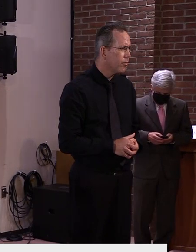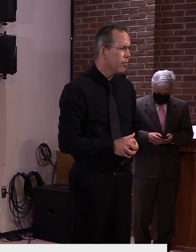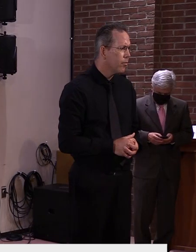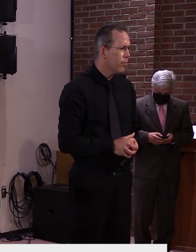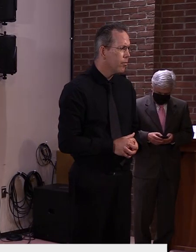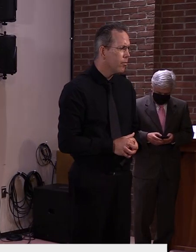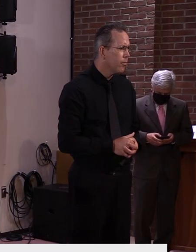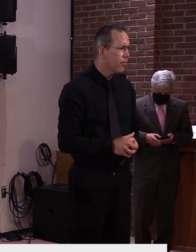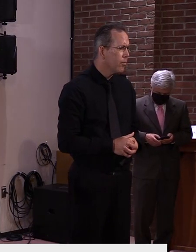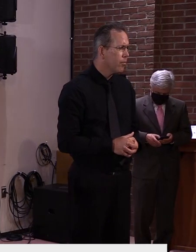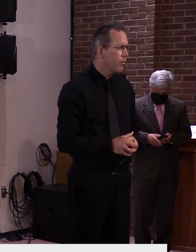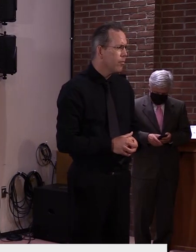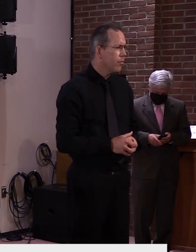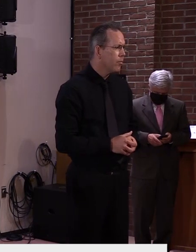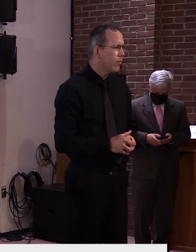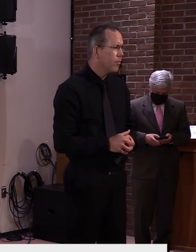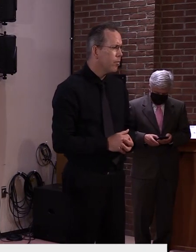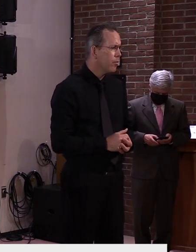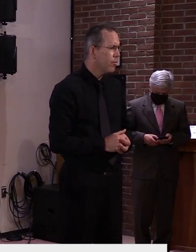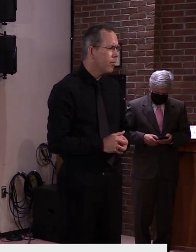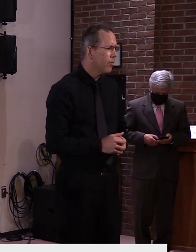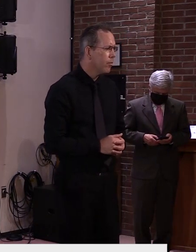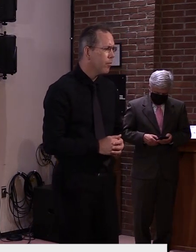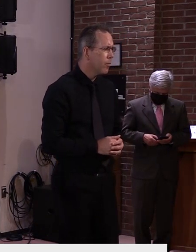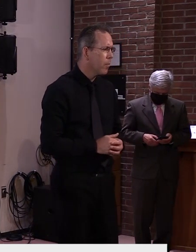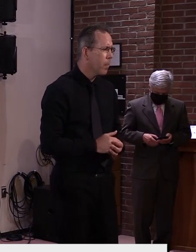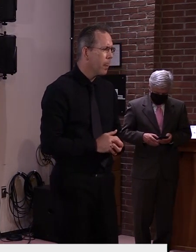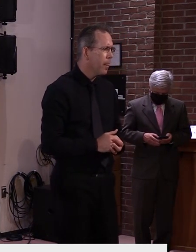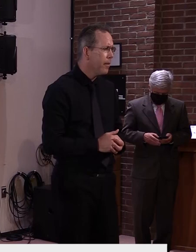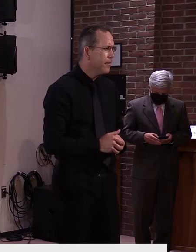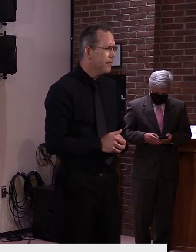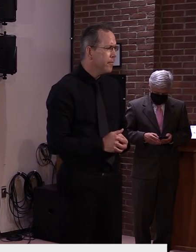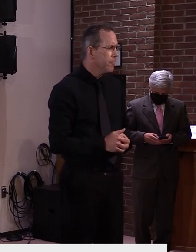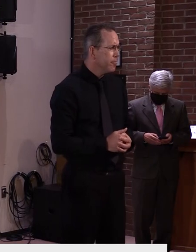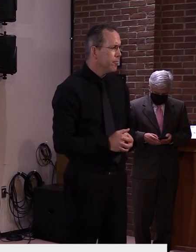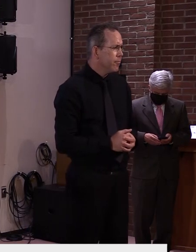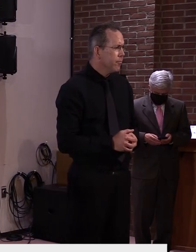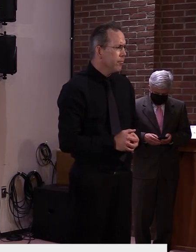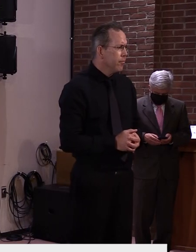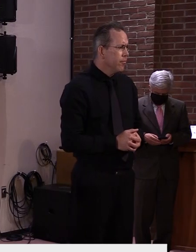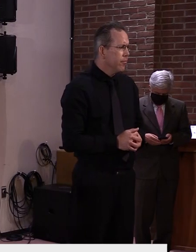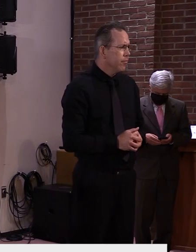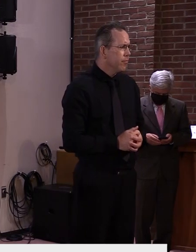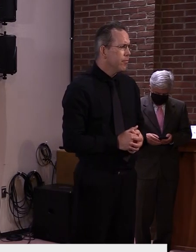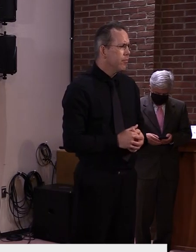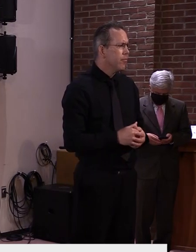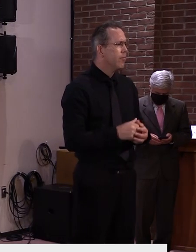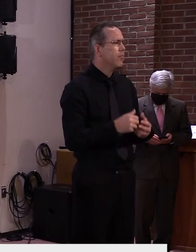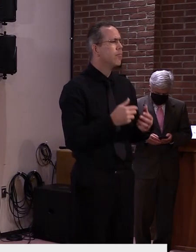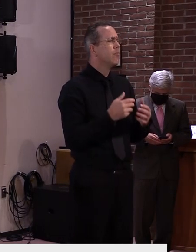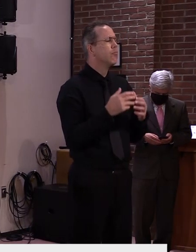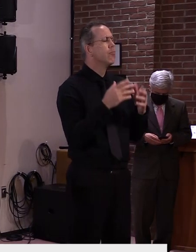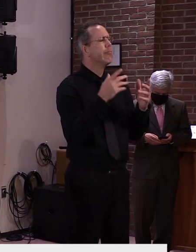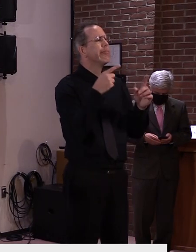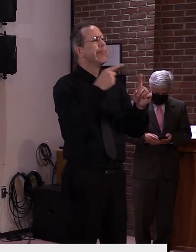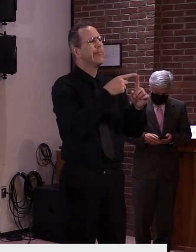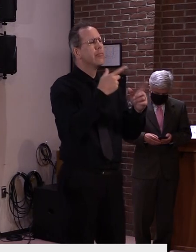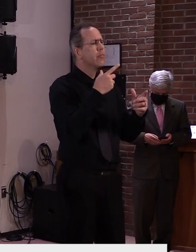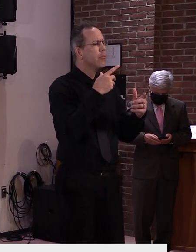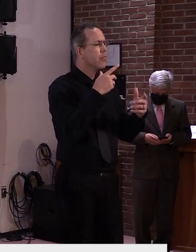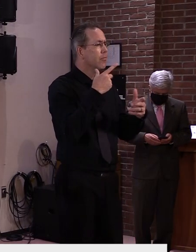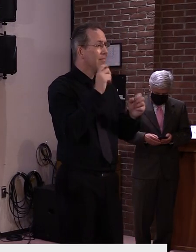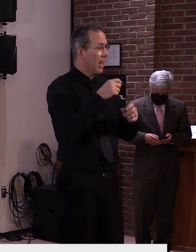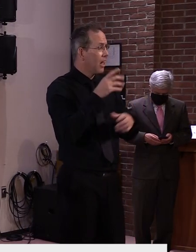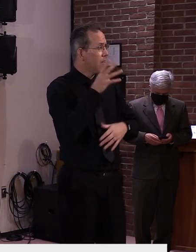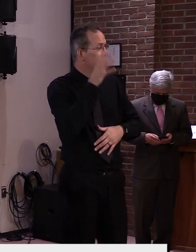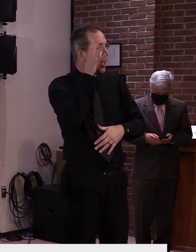can choose, or do individual schools and boards have the authority to adopt it for every student and at